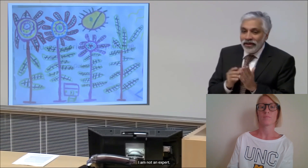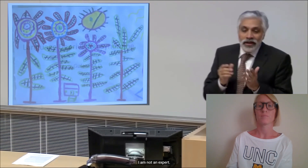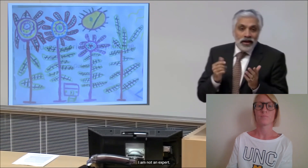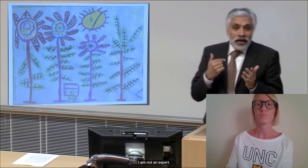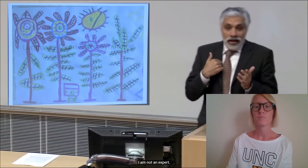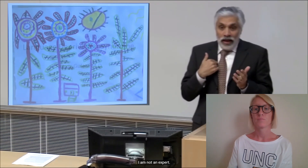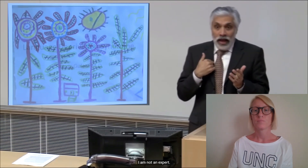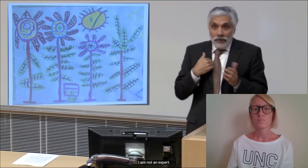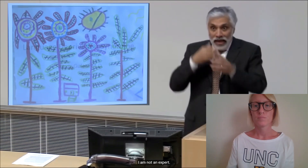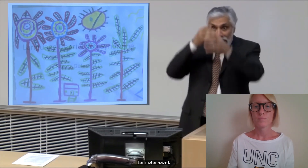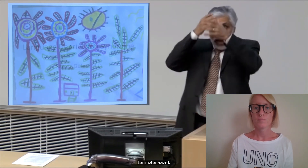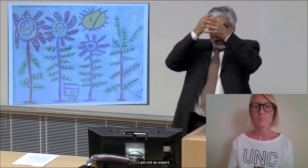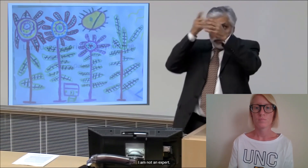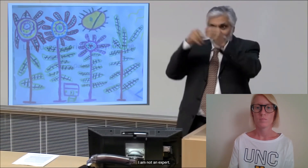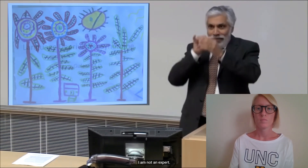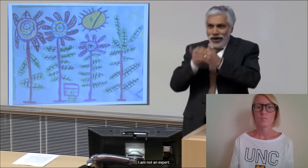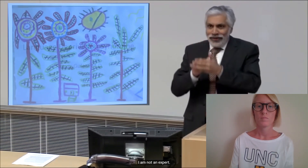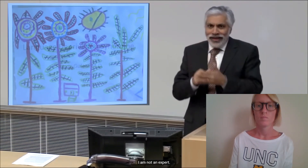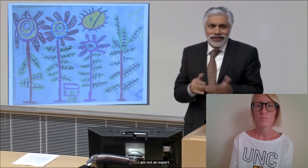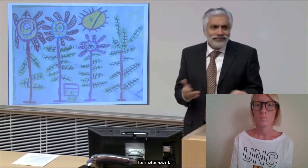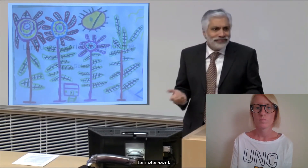tonight.